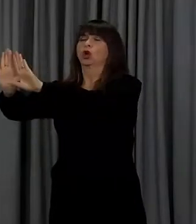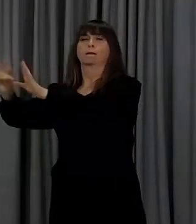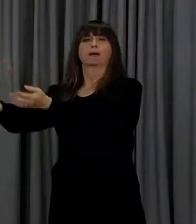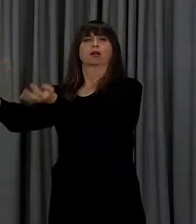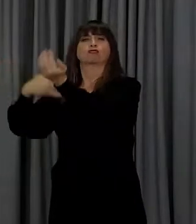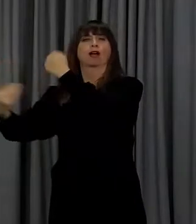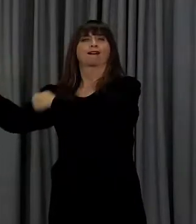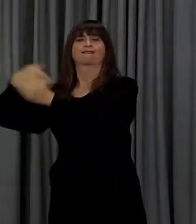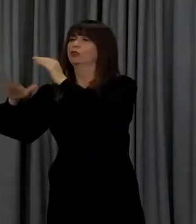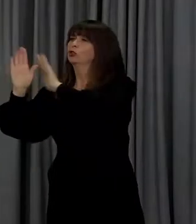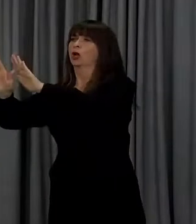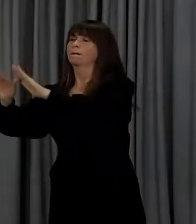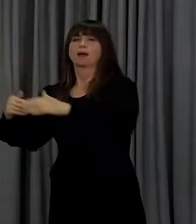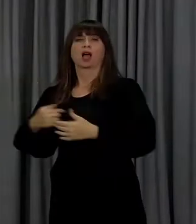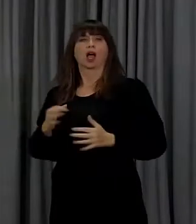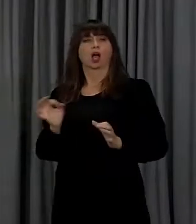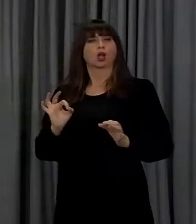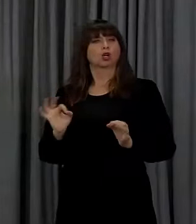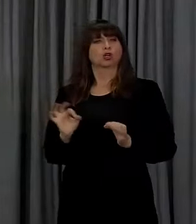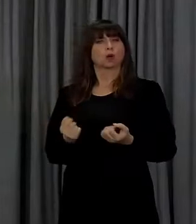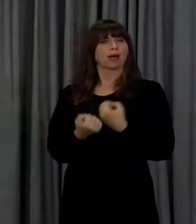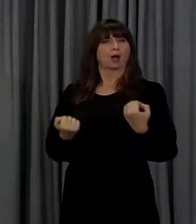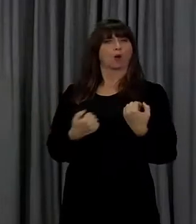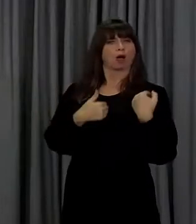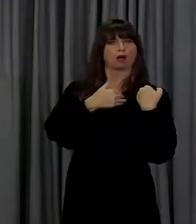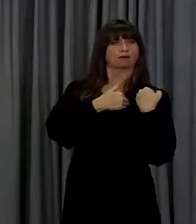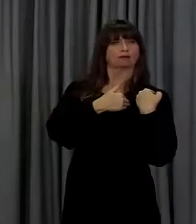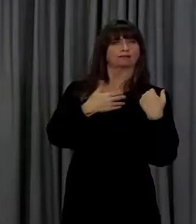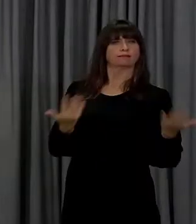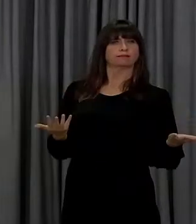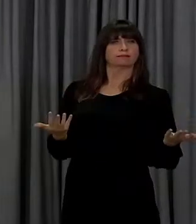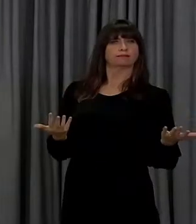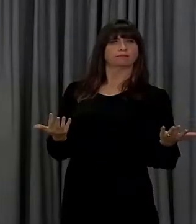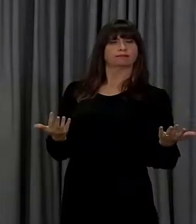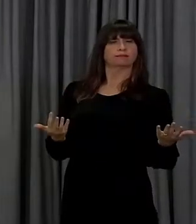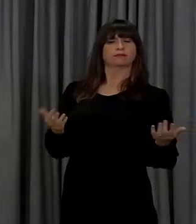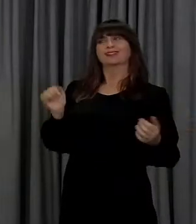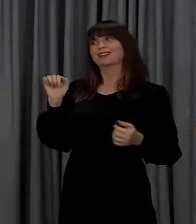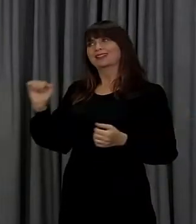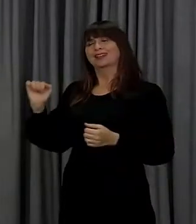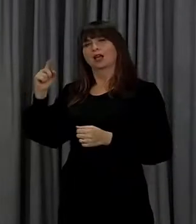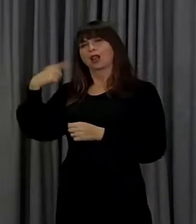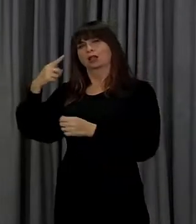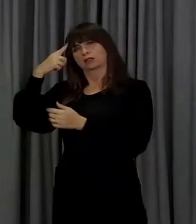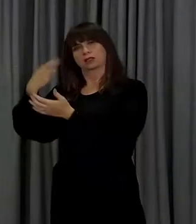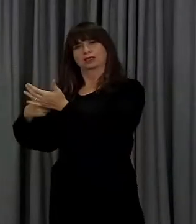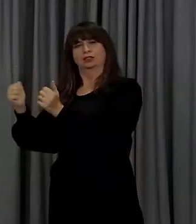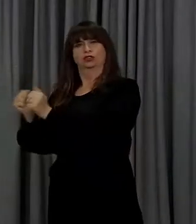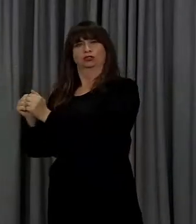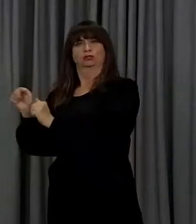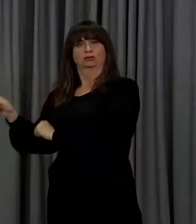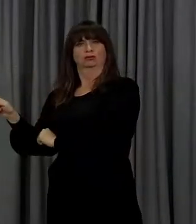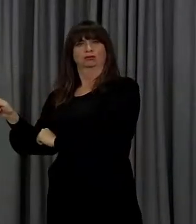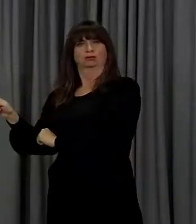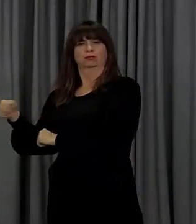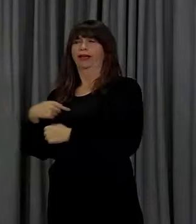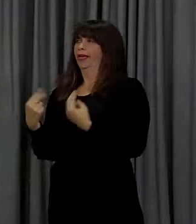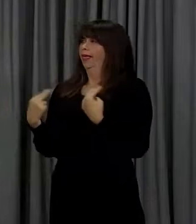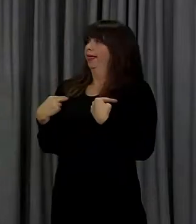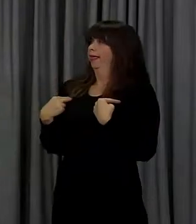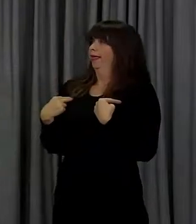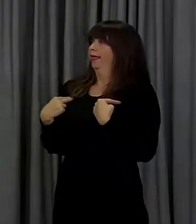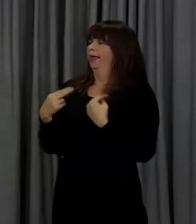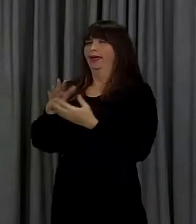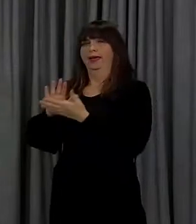in. Despite that, and it was Delta then that took hold within our nation. So it is important for us to understand